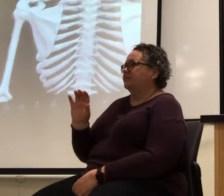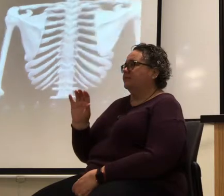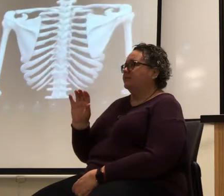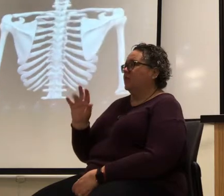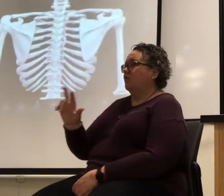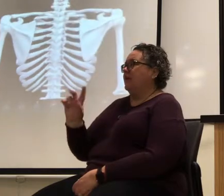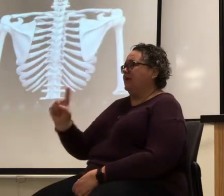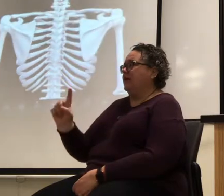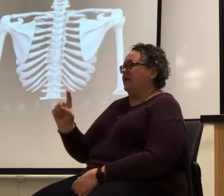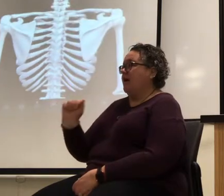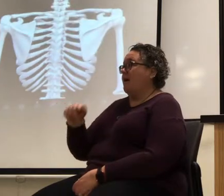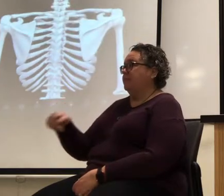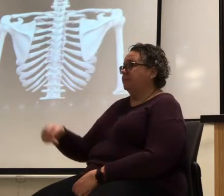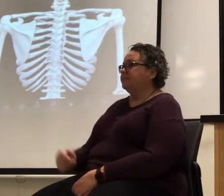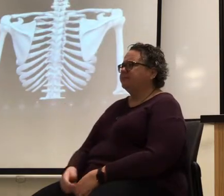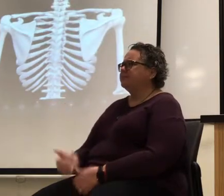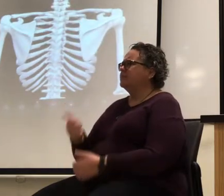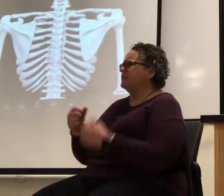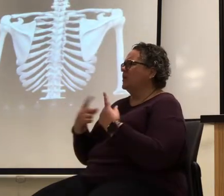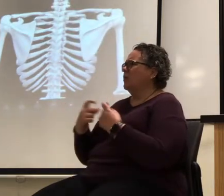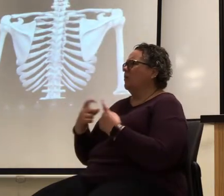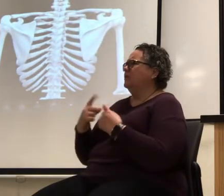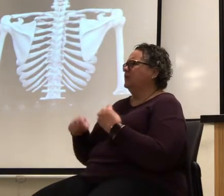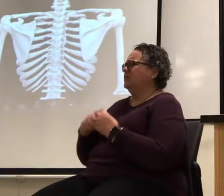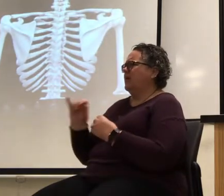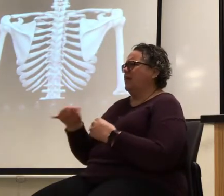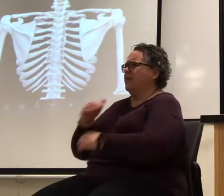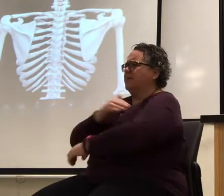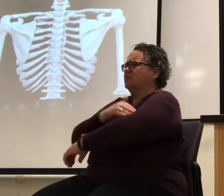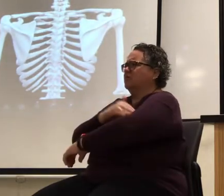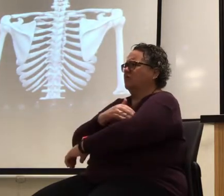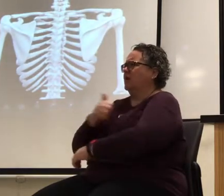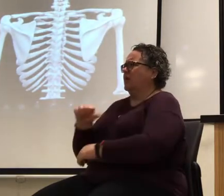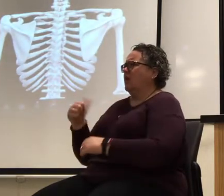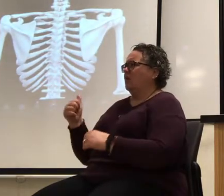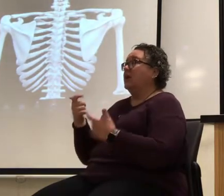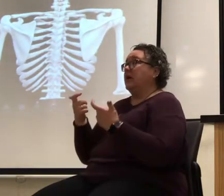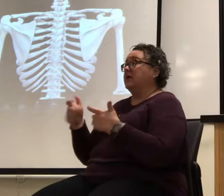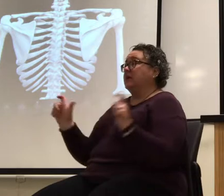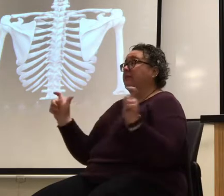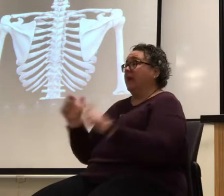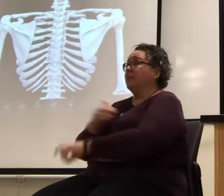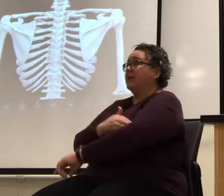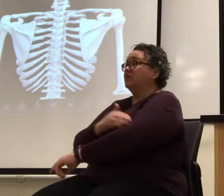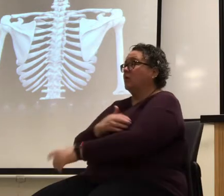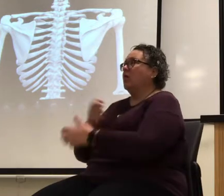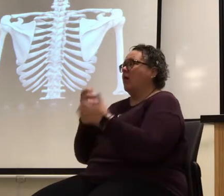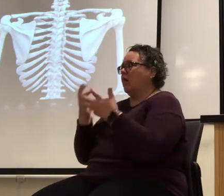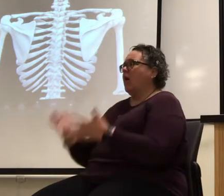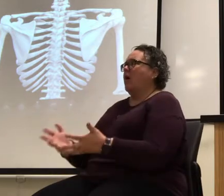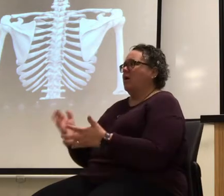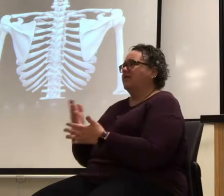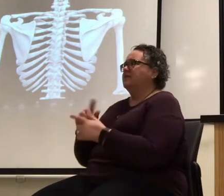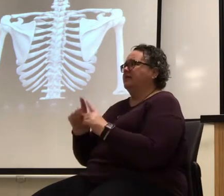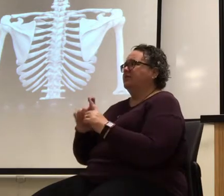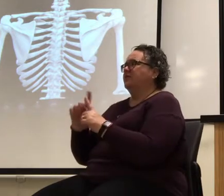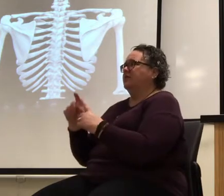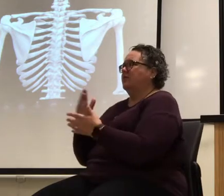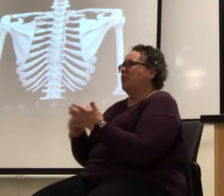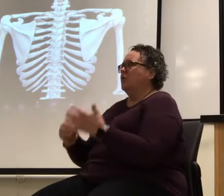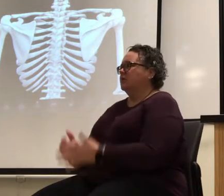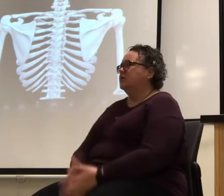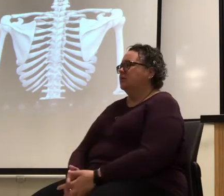Any questions on a trapezius? Any other questions? That's a big muscle, there's a lot of parts.